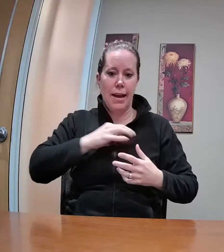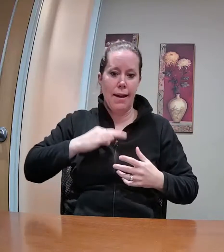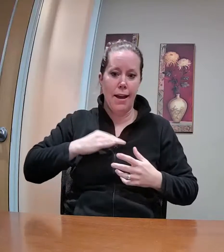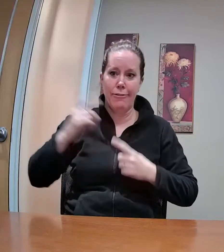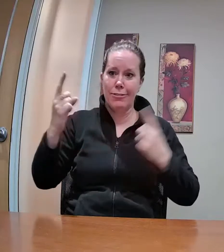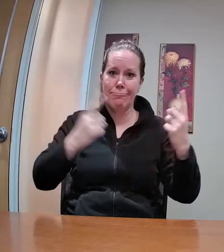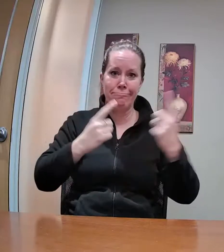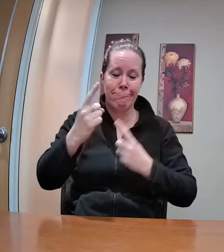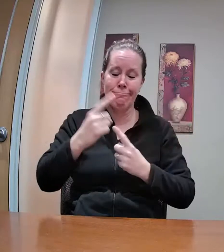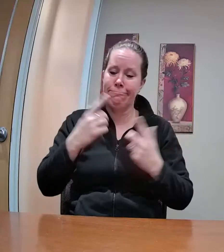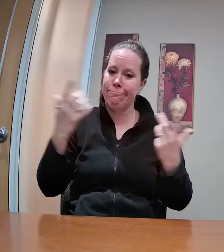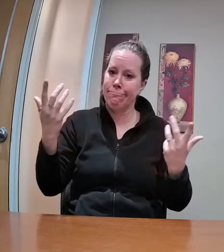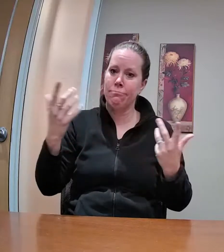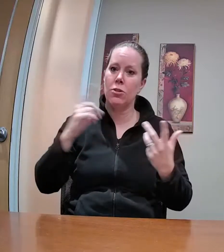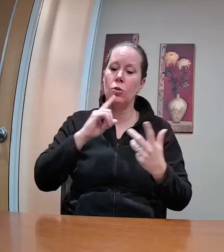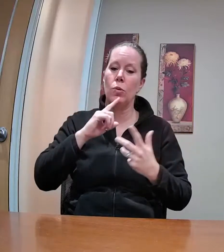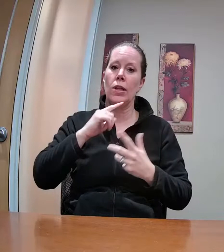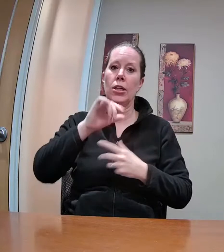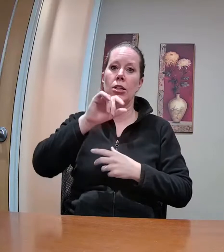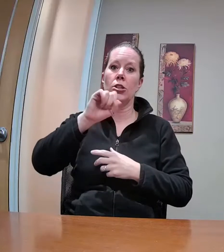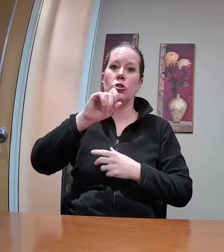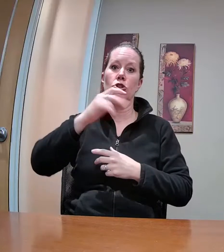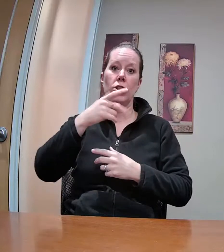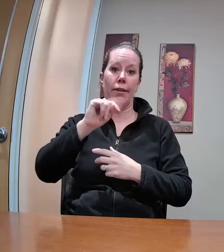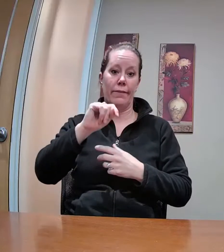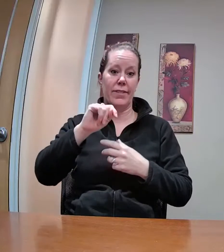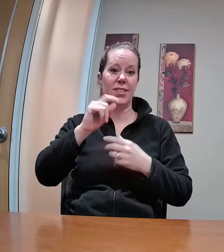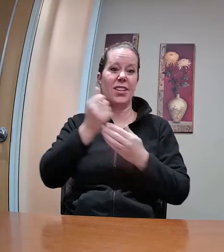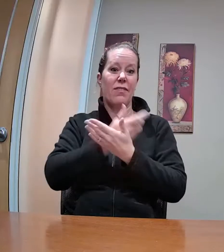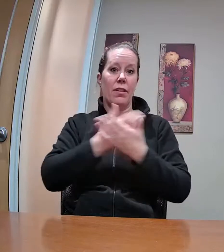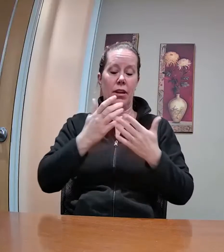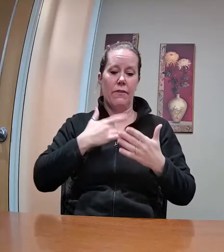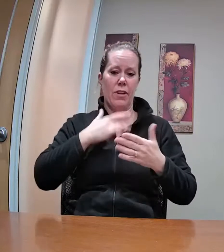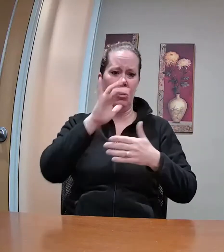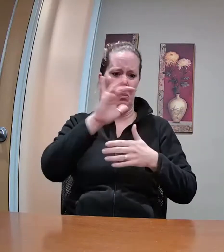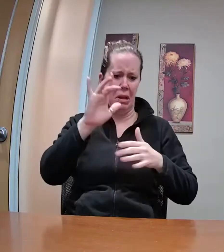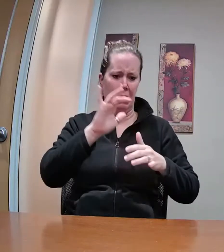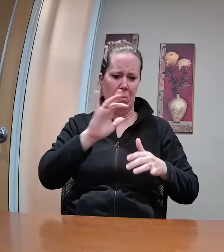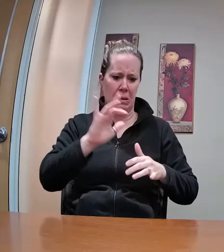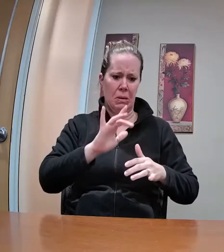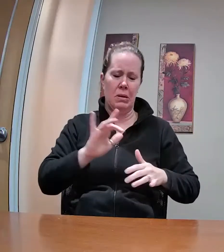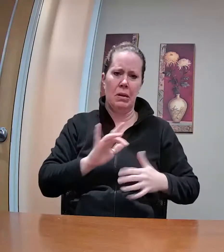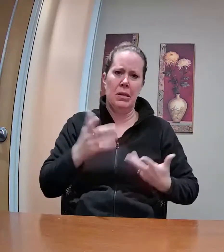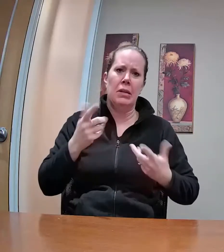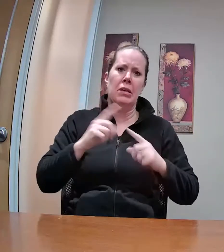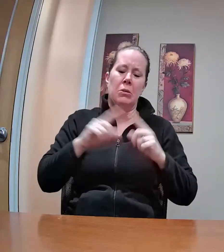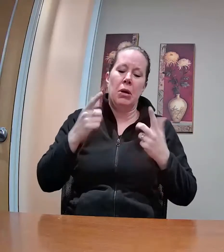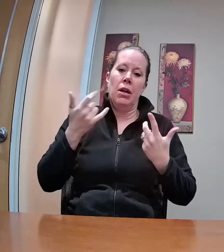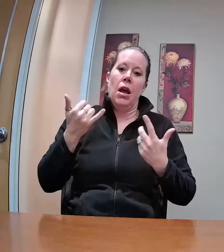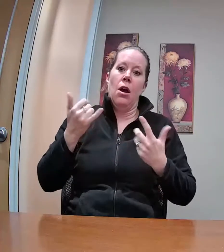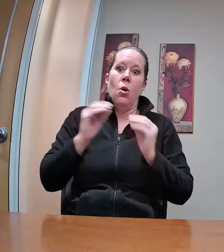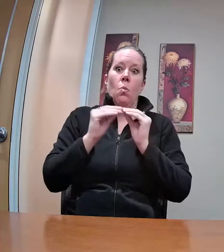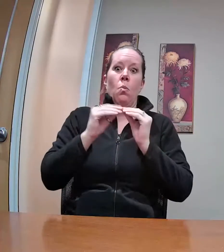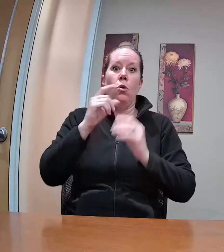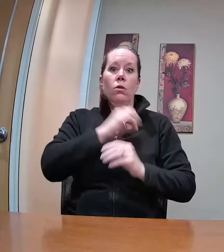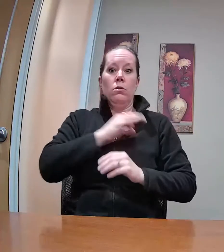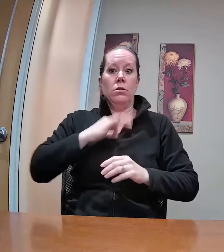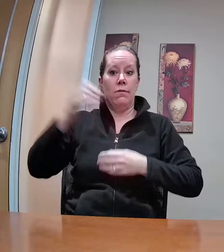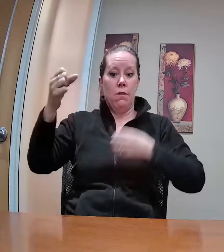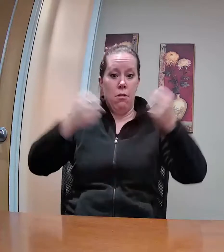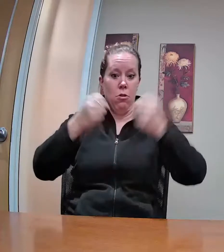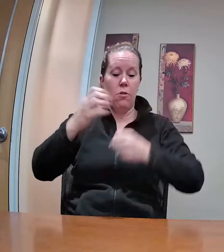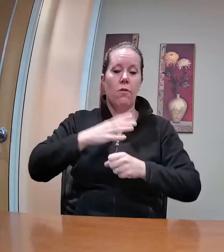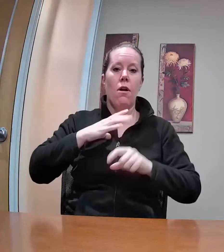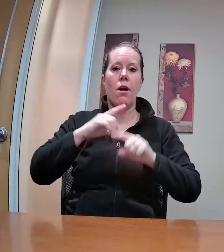have, and now that we're increasing staffing, is just making it all that more challenging. We